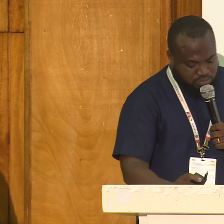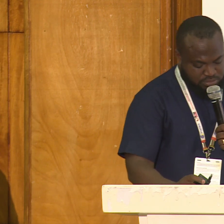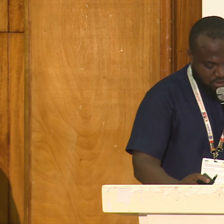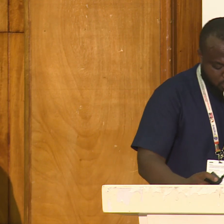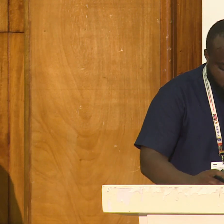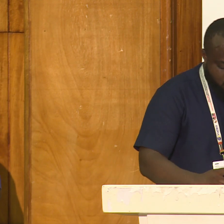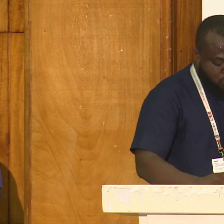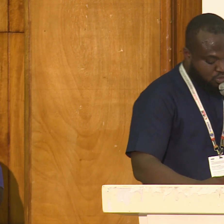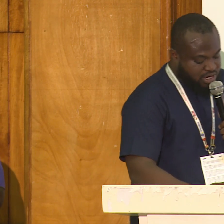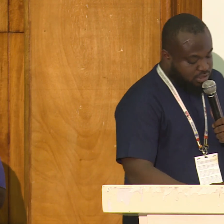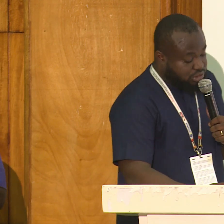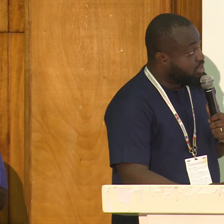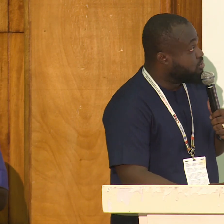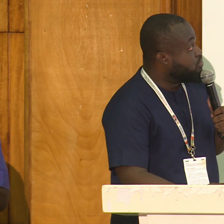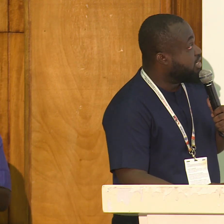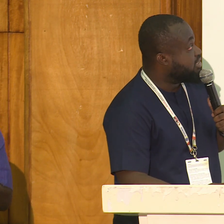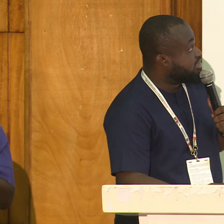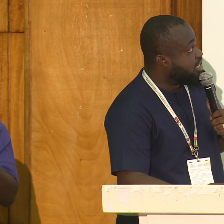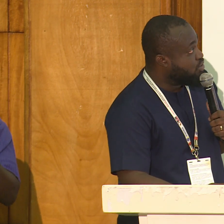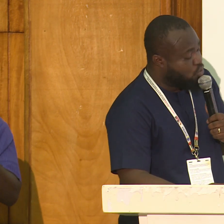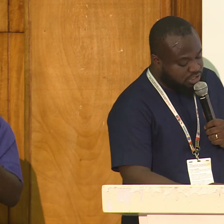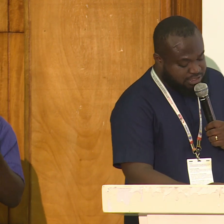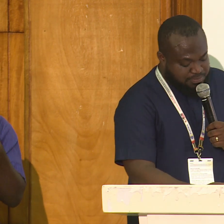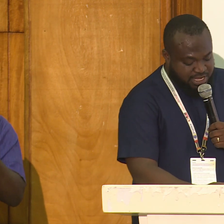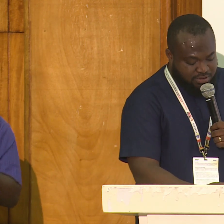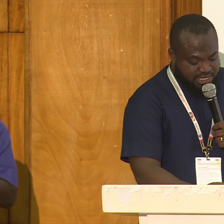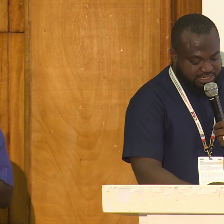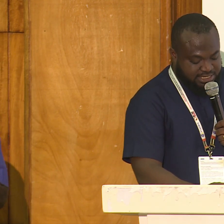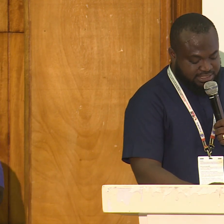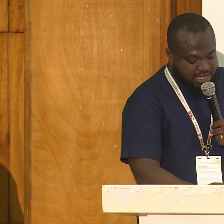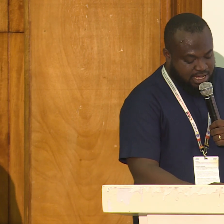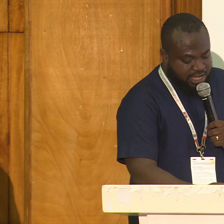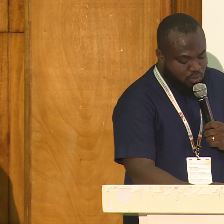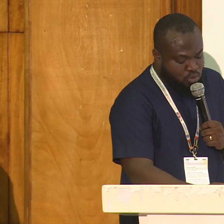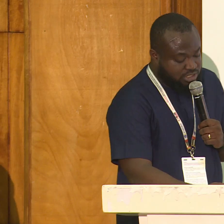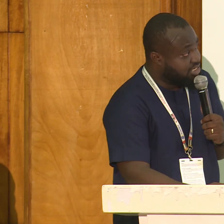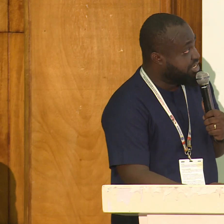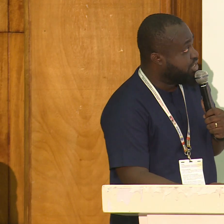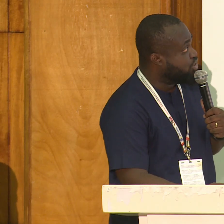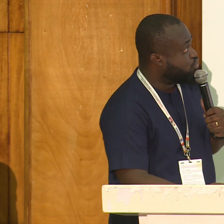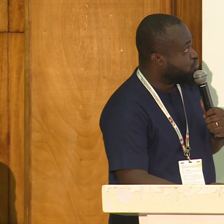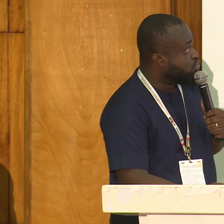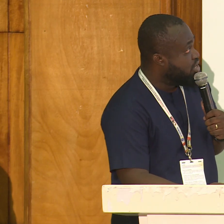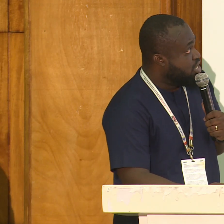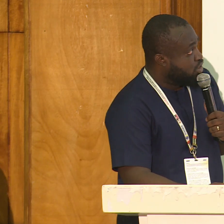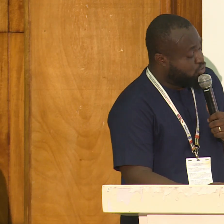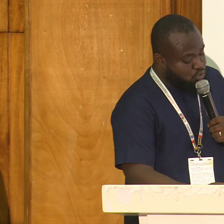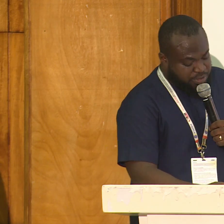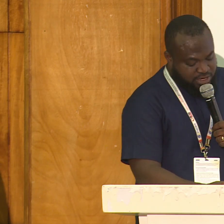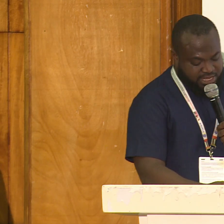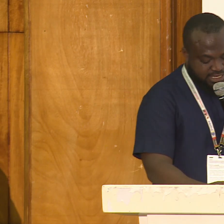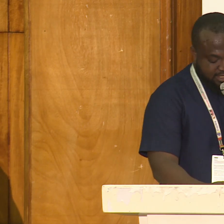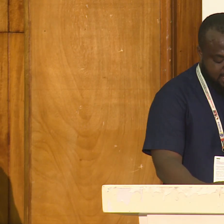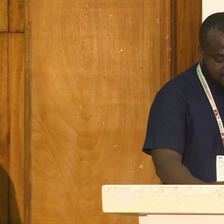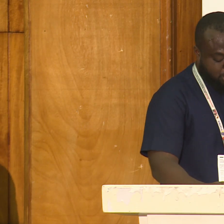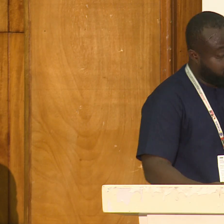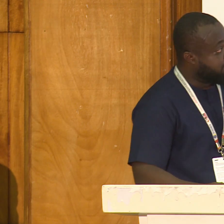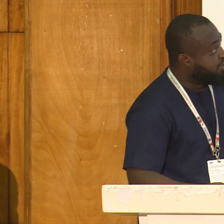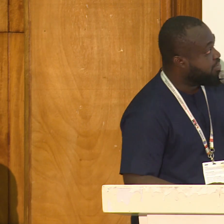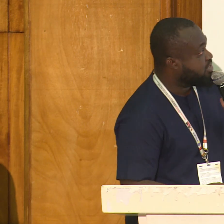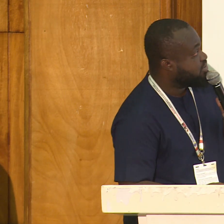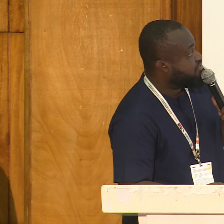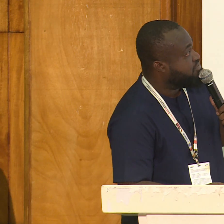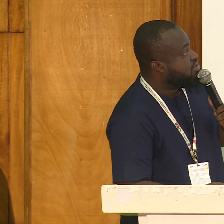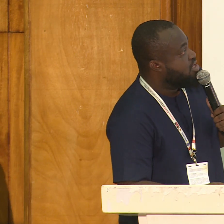So we would now try to understand what peer educators are and what they do. So peer educators are